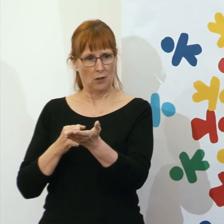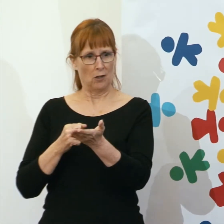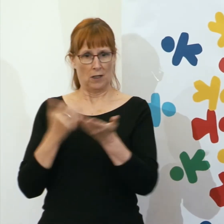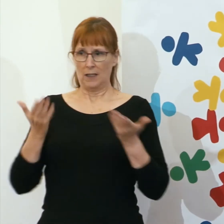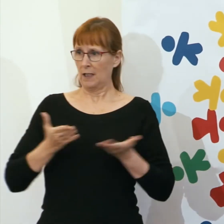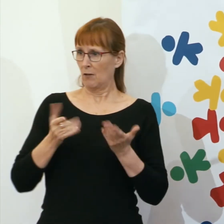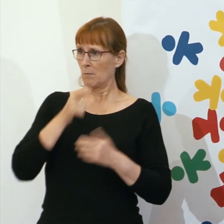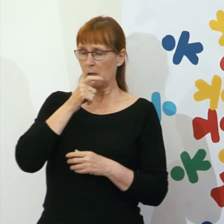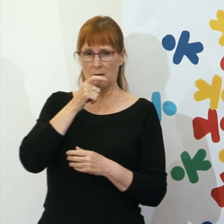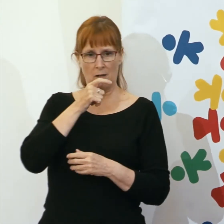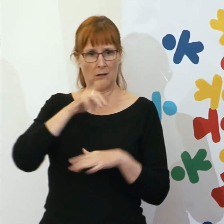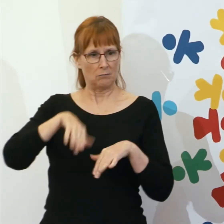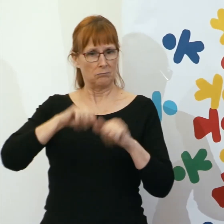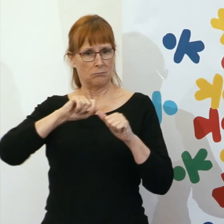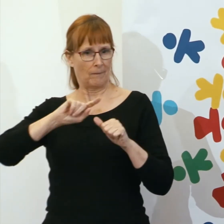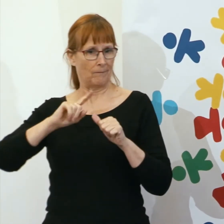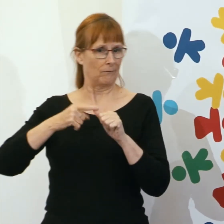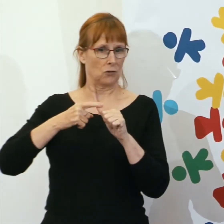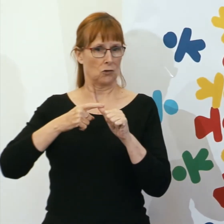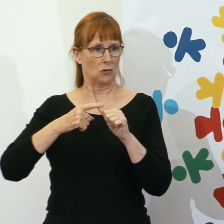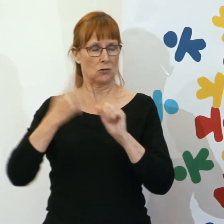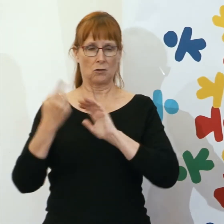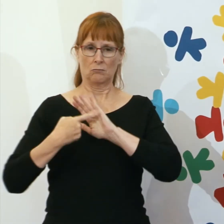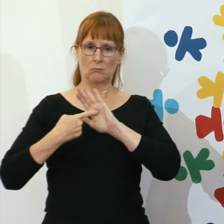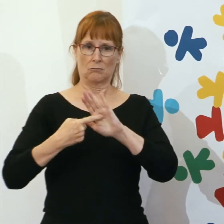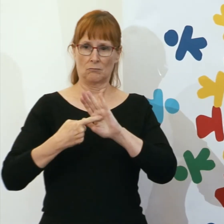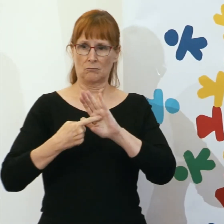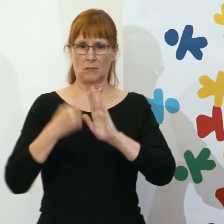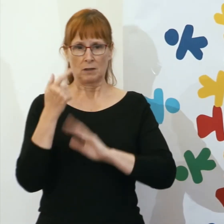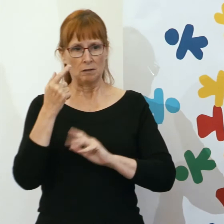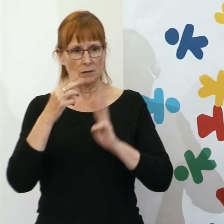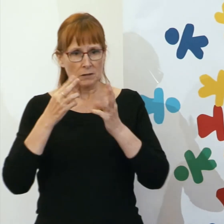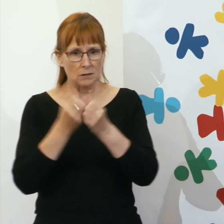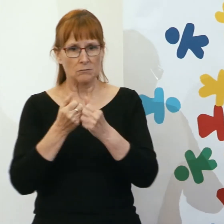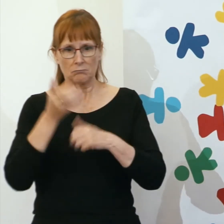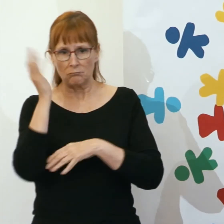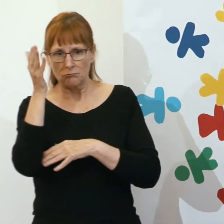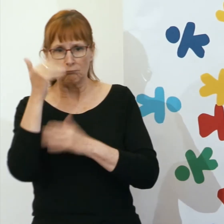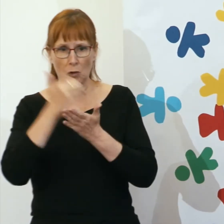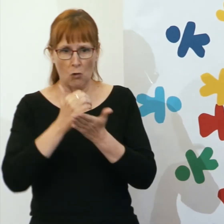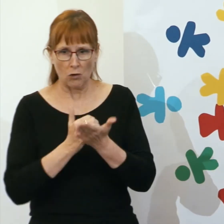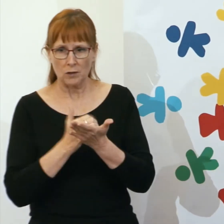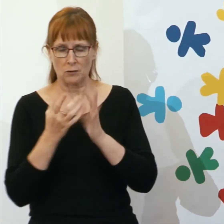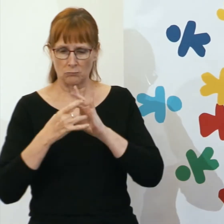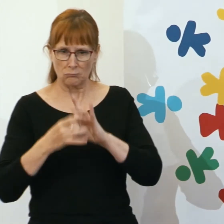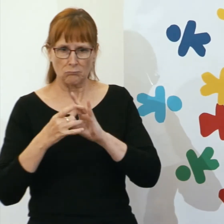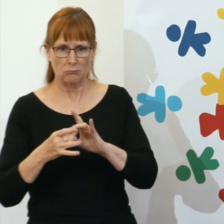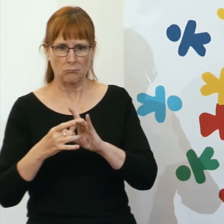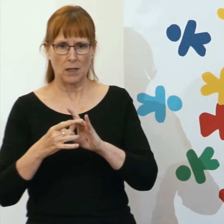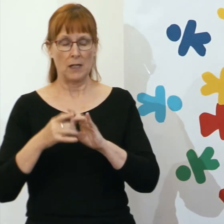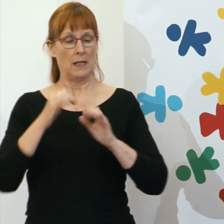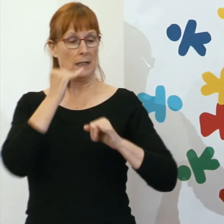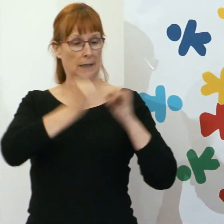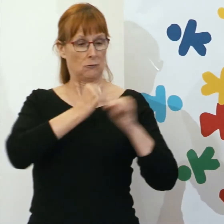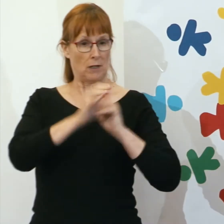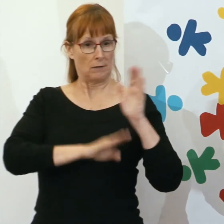the first ever capstone seminar on the relationship of social connectedness to international